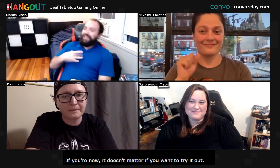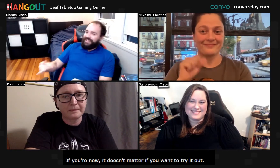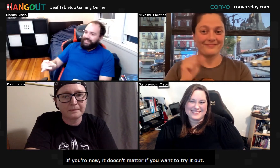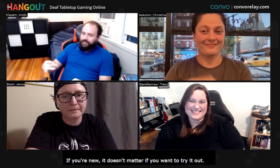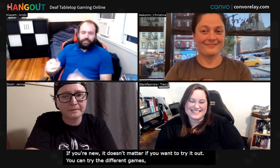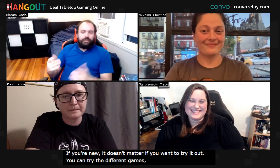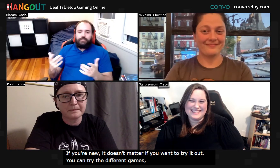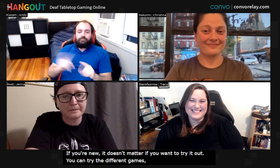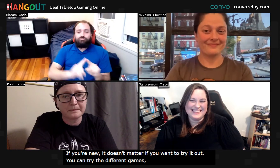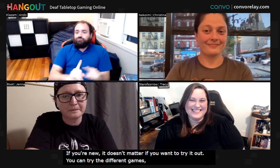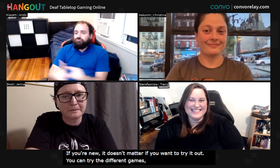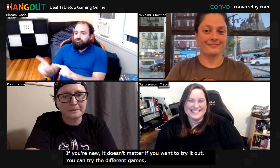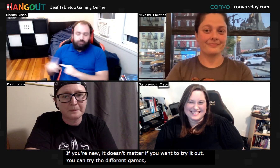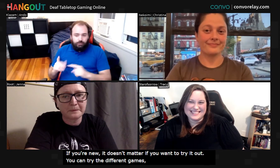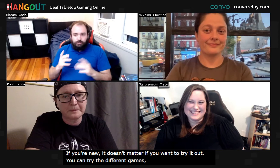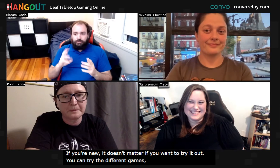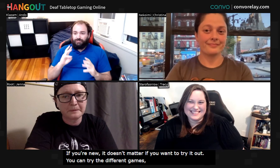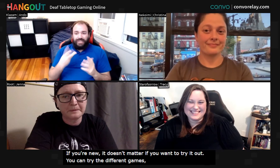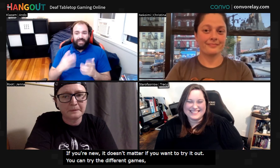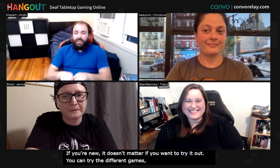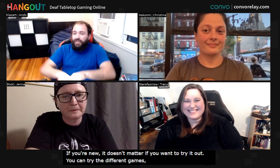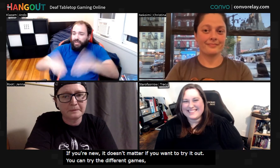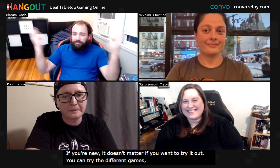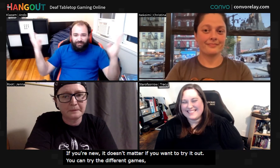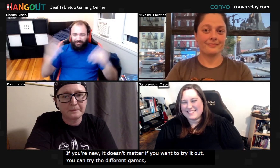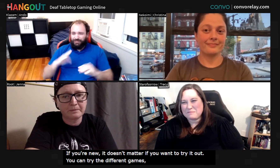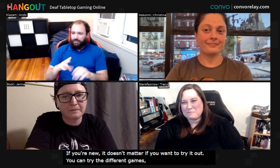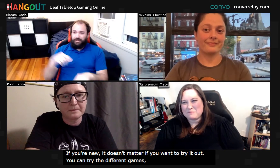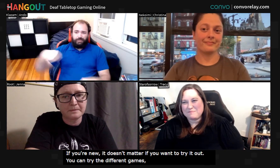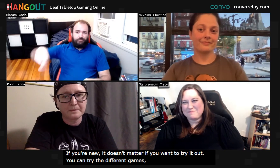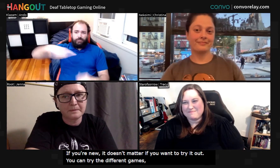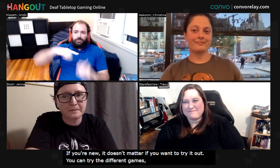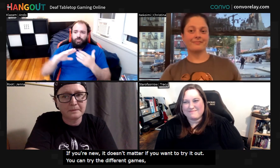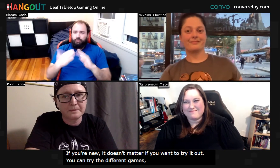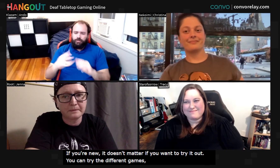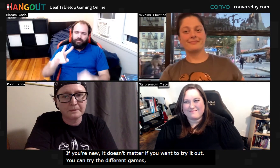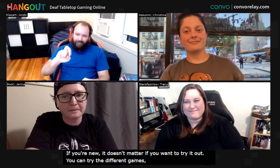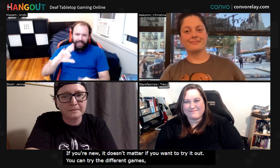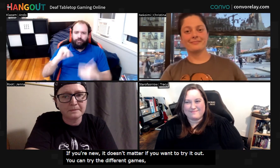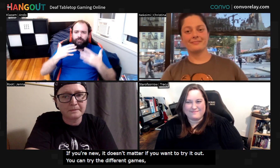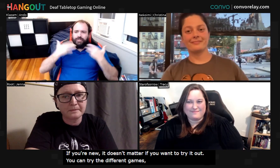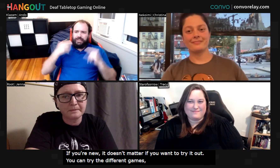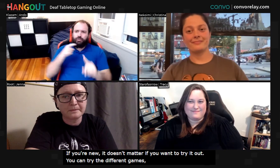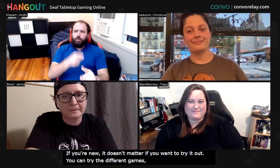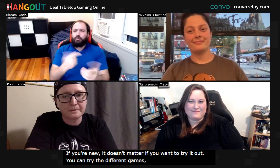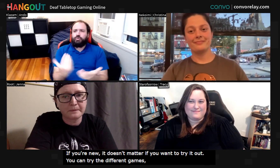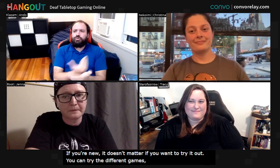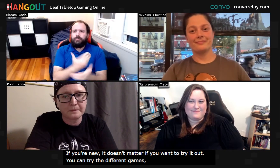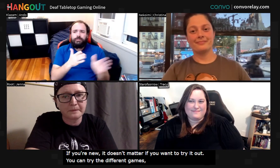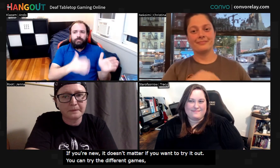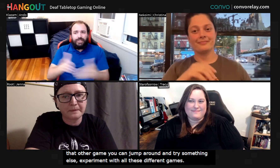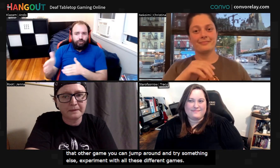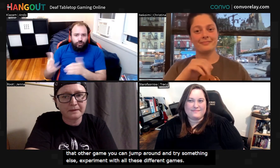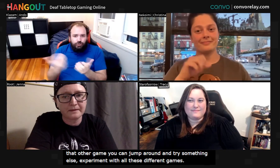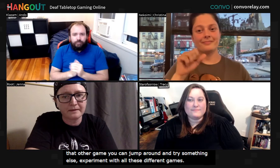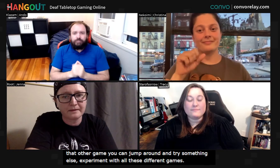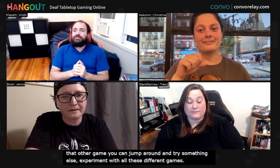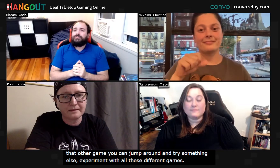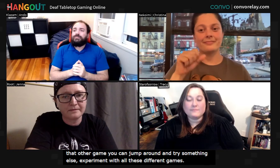just jump around, try something else, experiment, all these different games. And this community is very open and friendly for